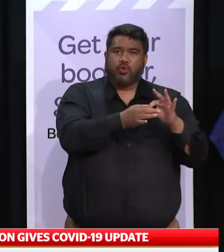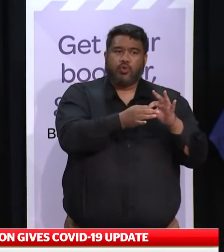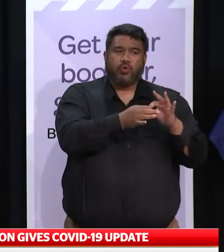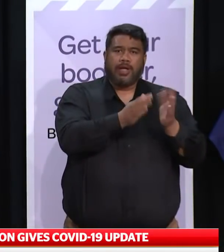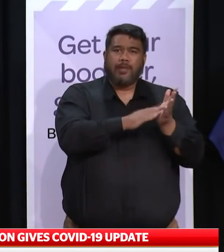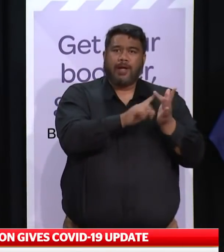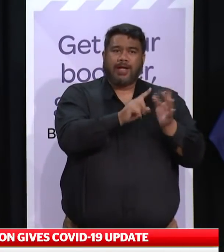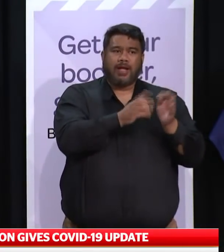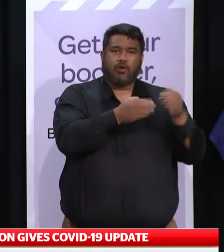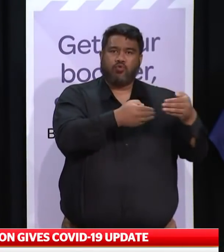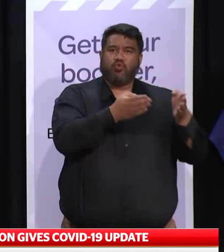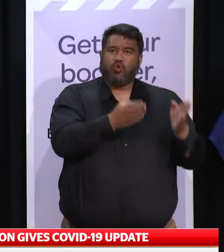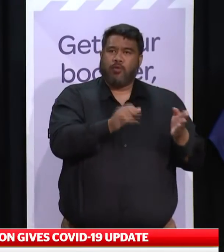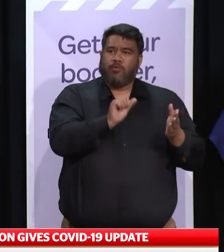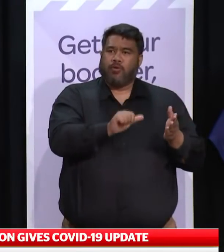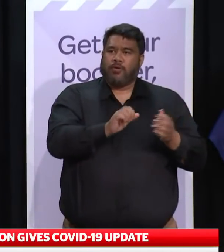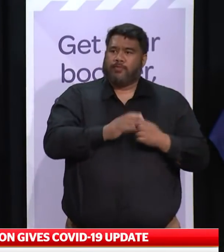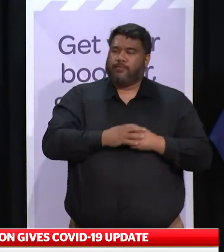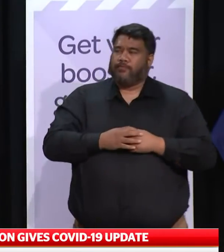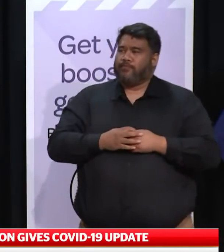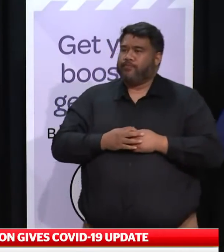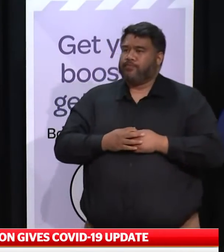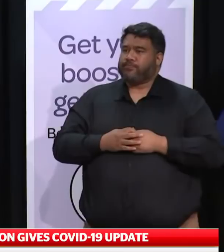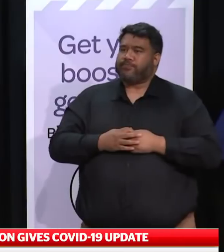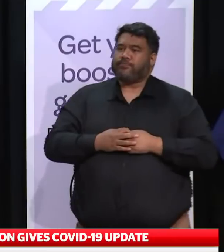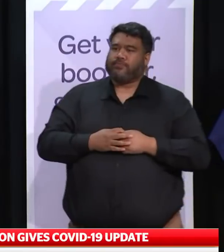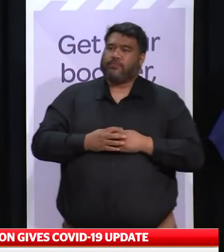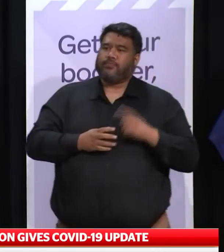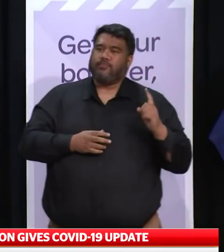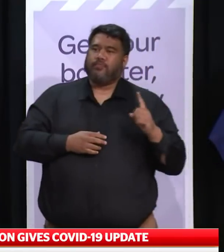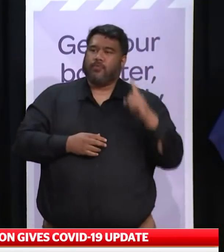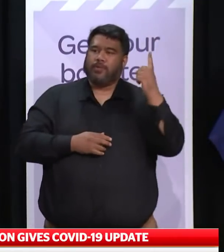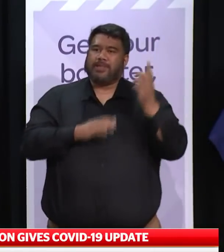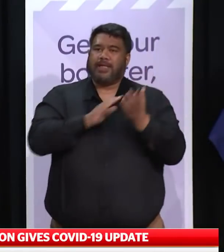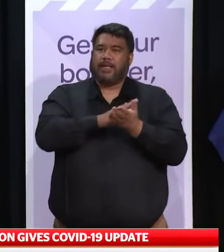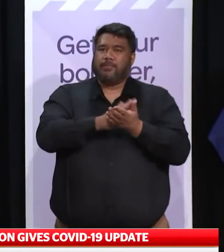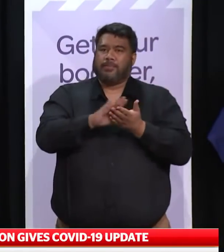understand, Henry, that you're going to be getting a response directly from Minister Hipkins's office on